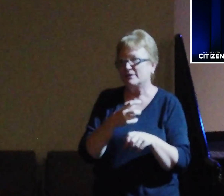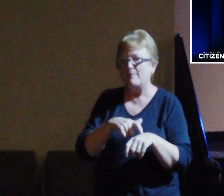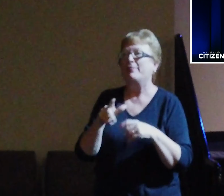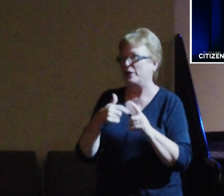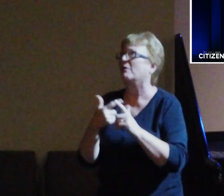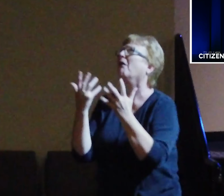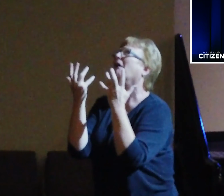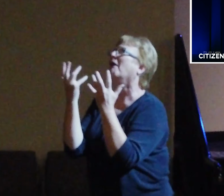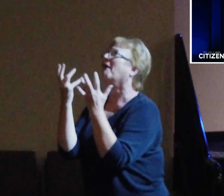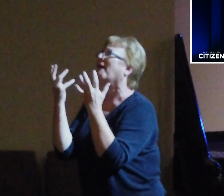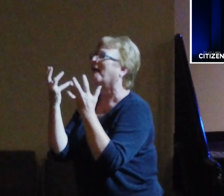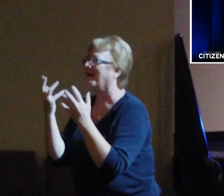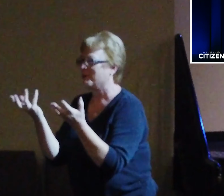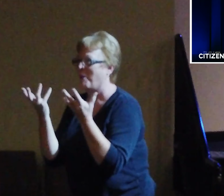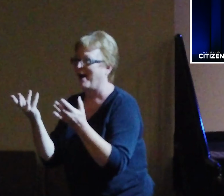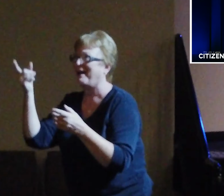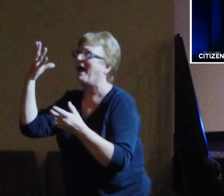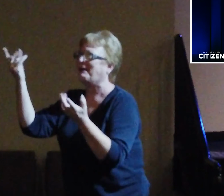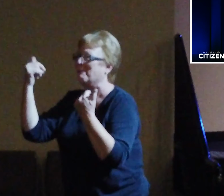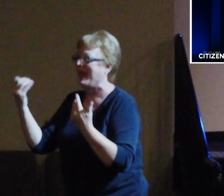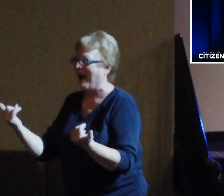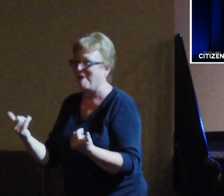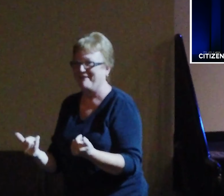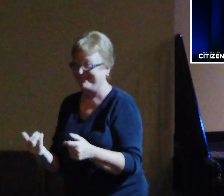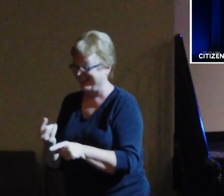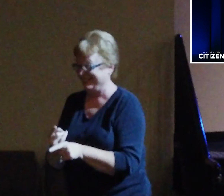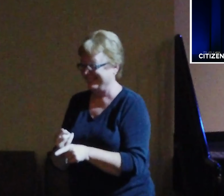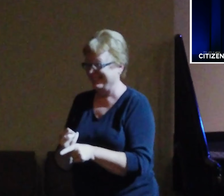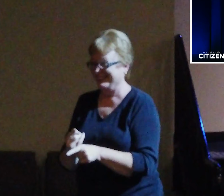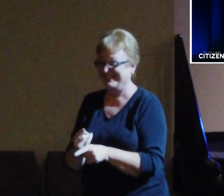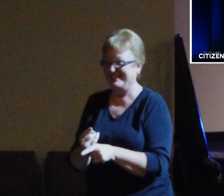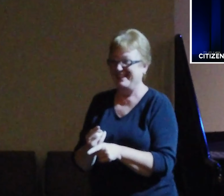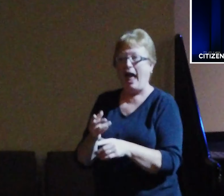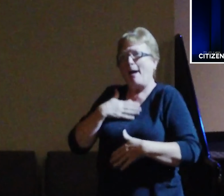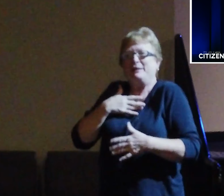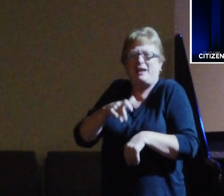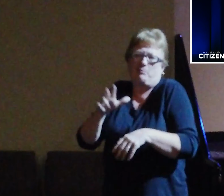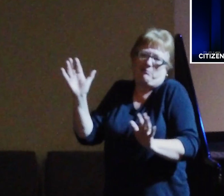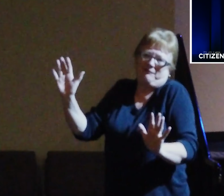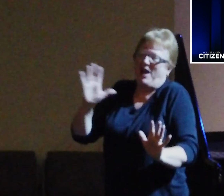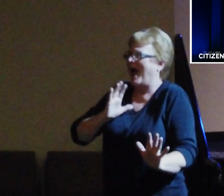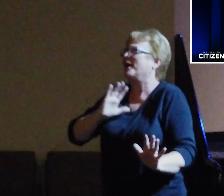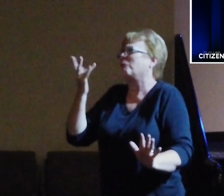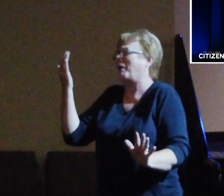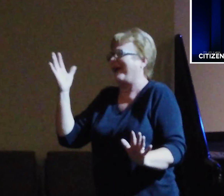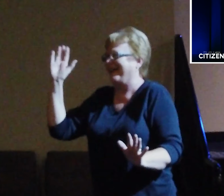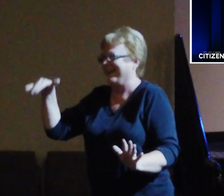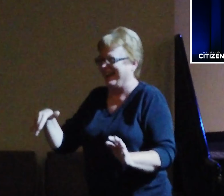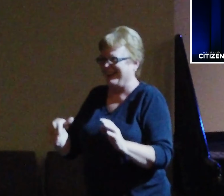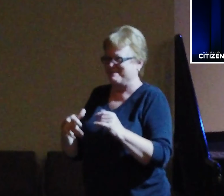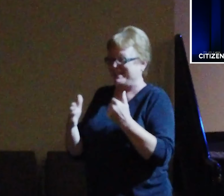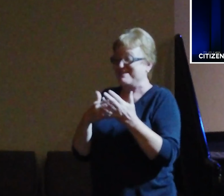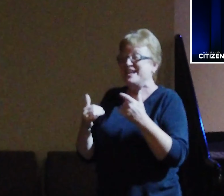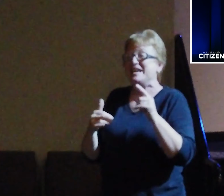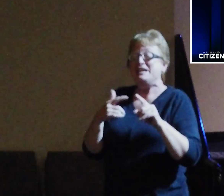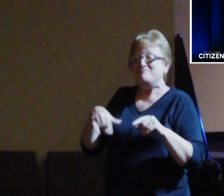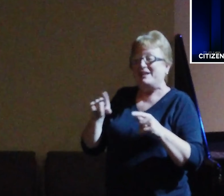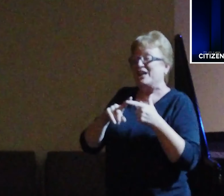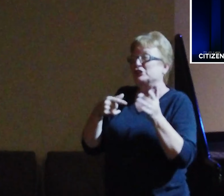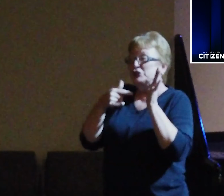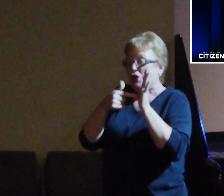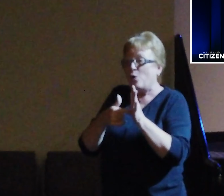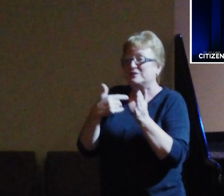And then suffering is a witness to our world. How we endure suffering is one of the greatest evidences of our faith.